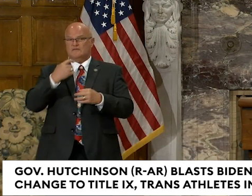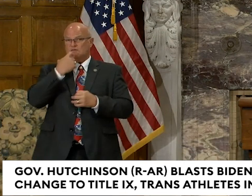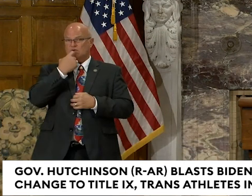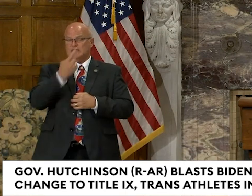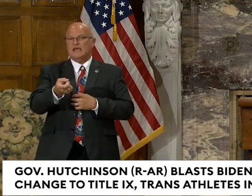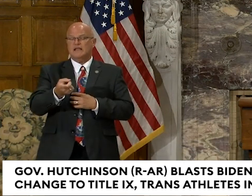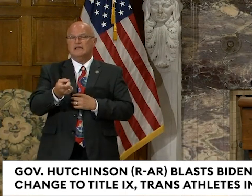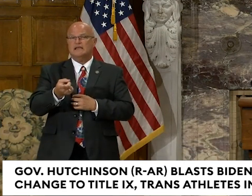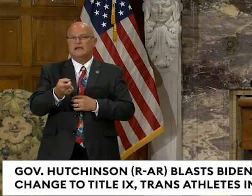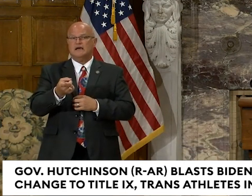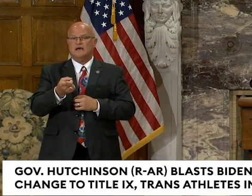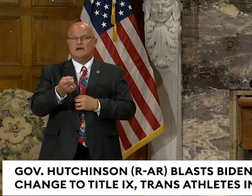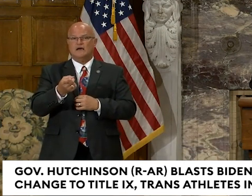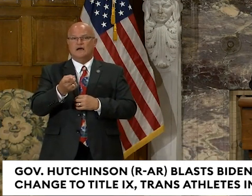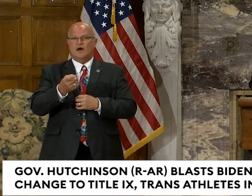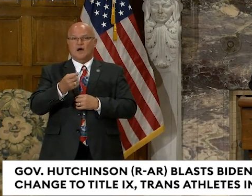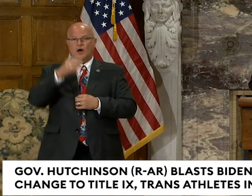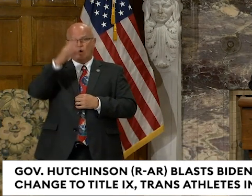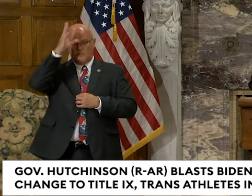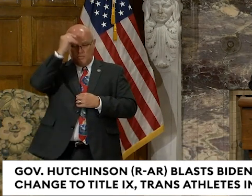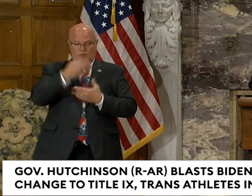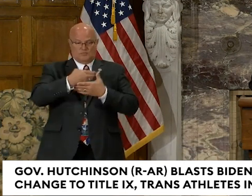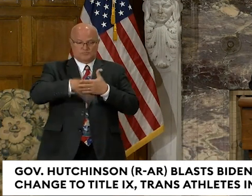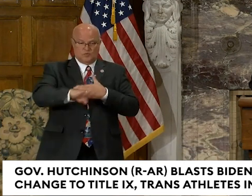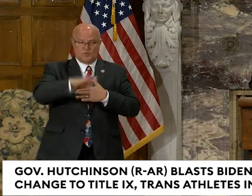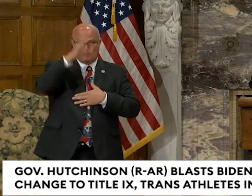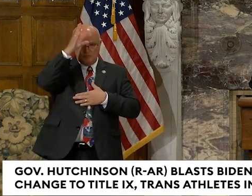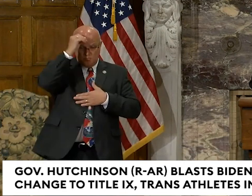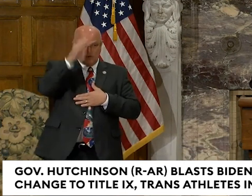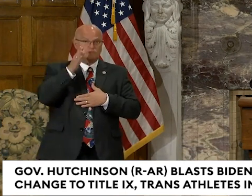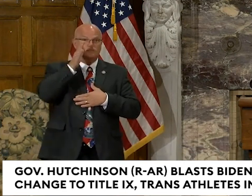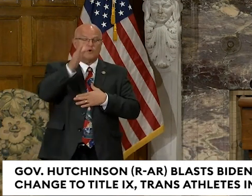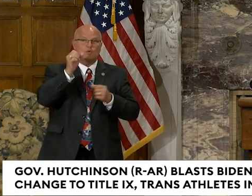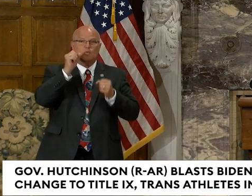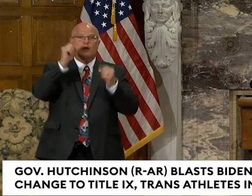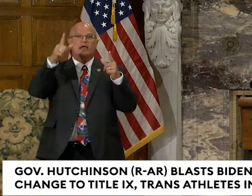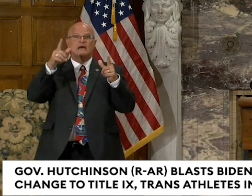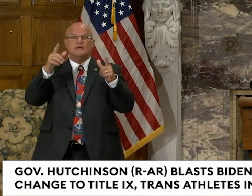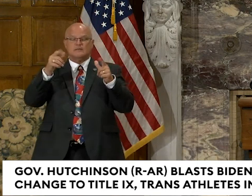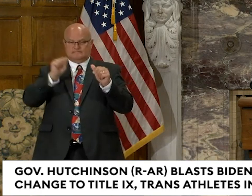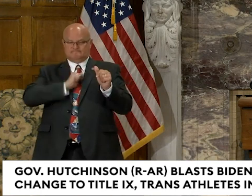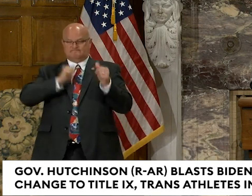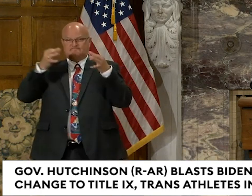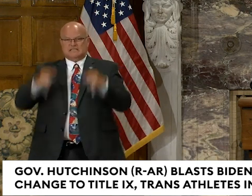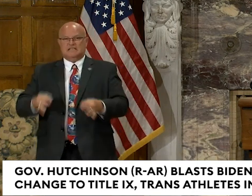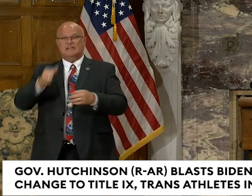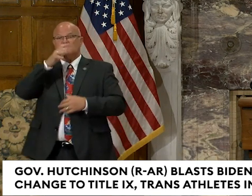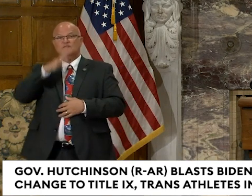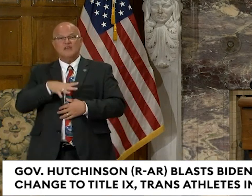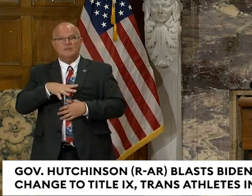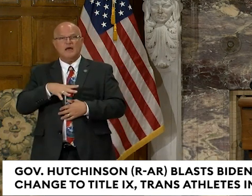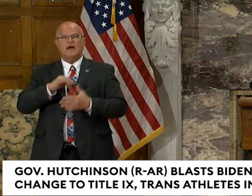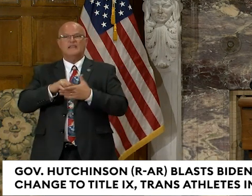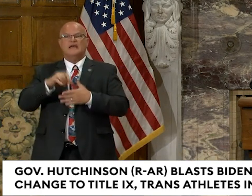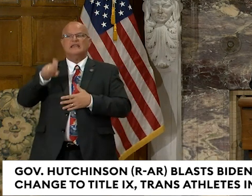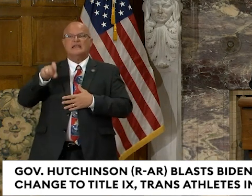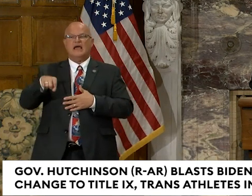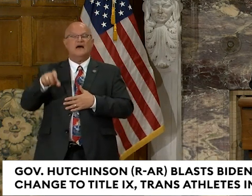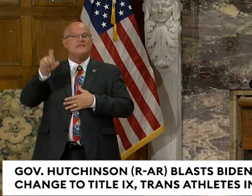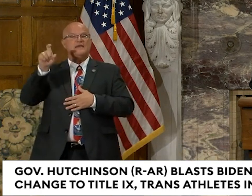telling a biological male who may one day wake up and identify as a female that they have to go to